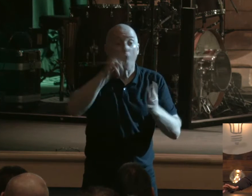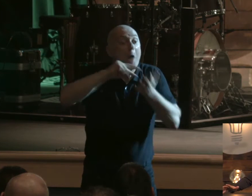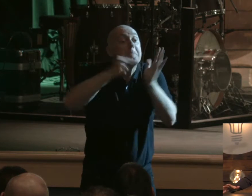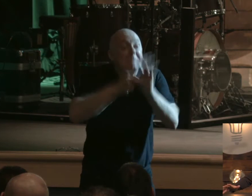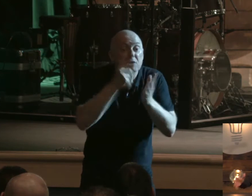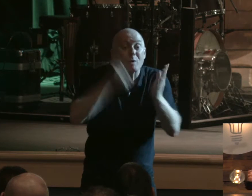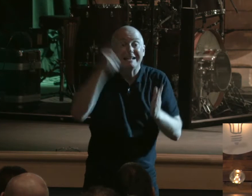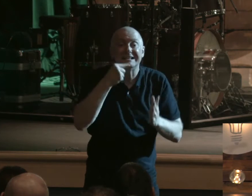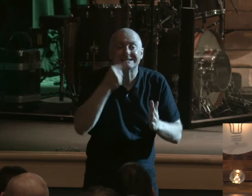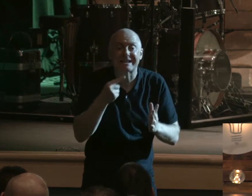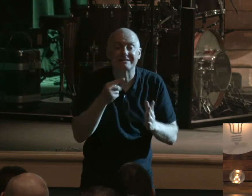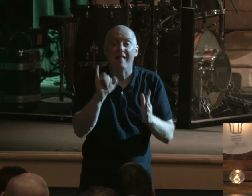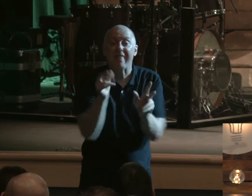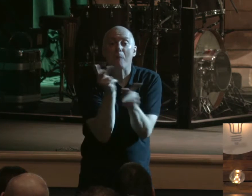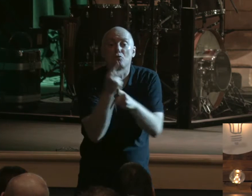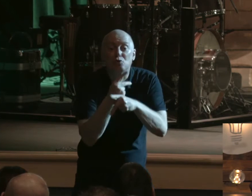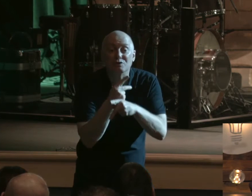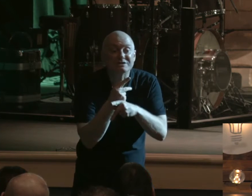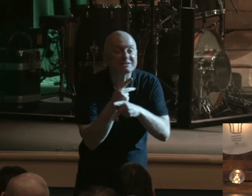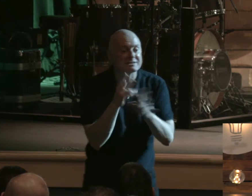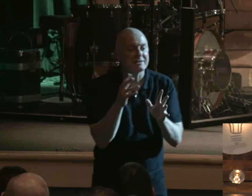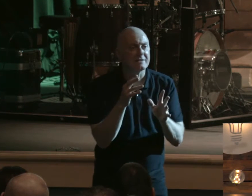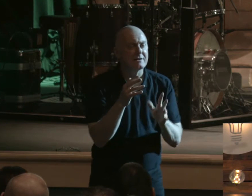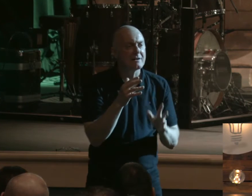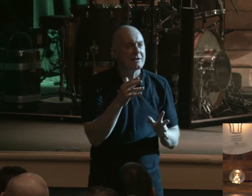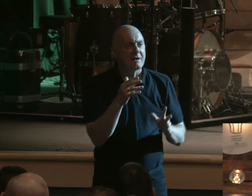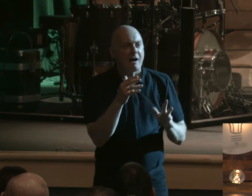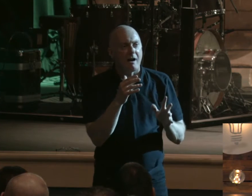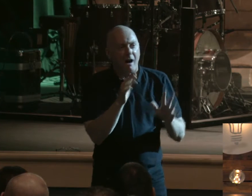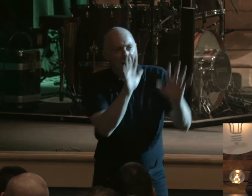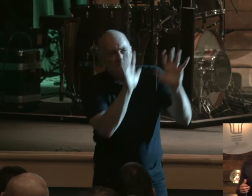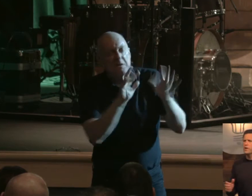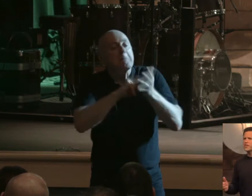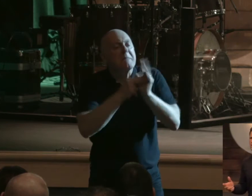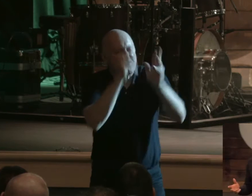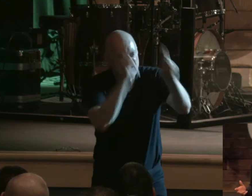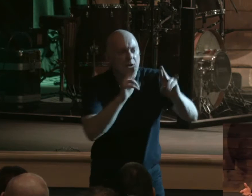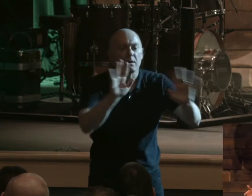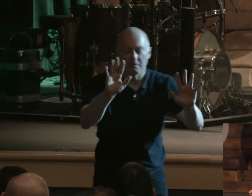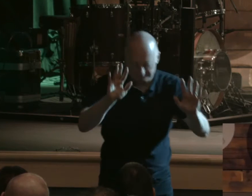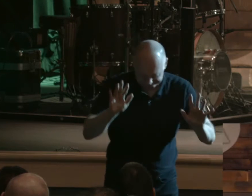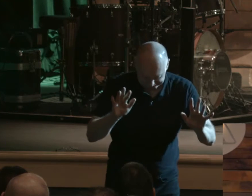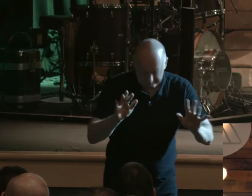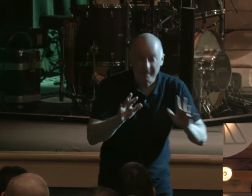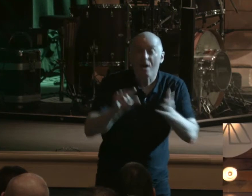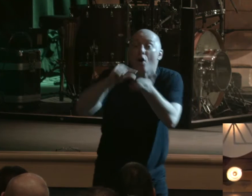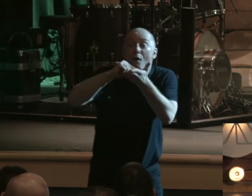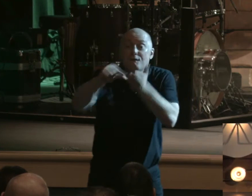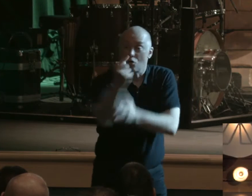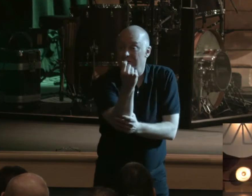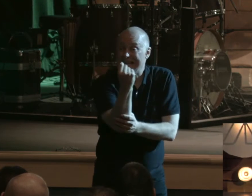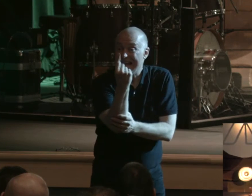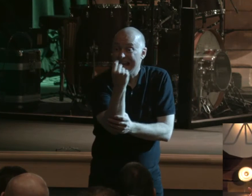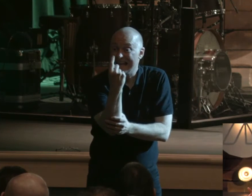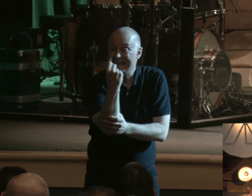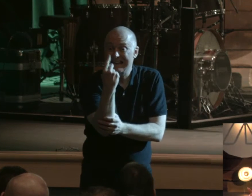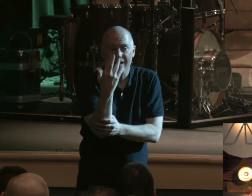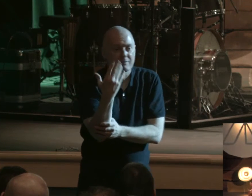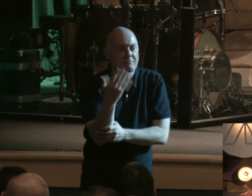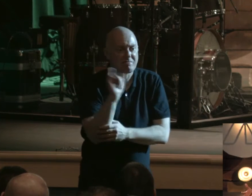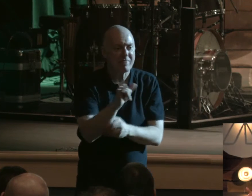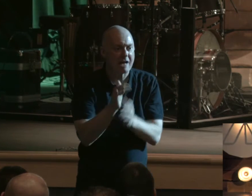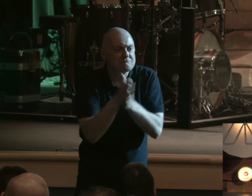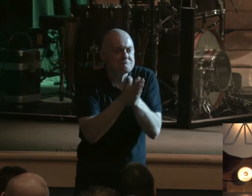says, this produces in him a fear of the Lord. Now, we want to talk about motivation. Verse 11 is tremendous